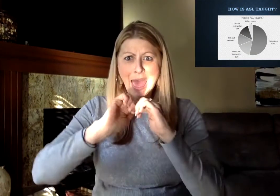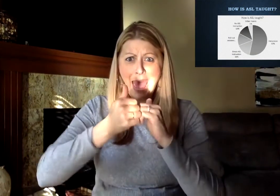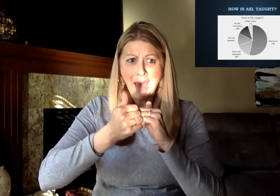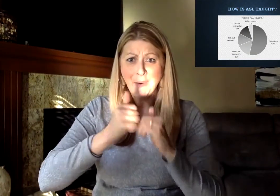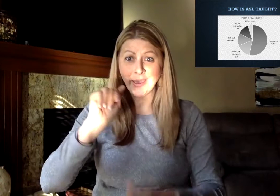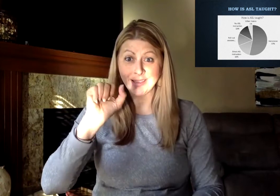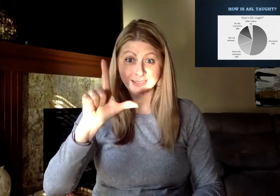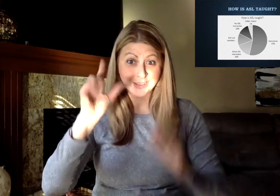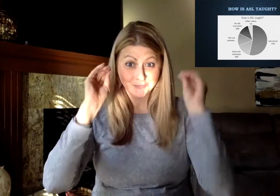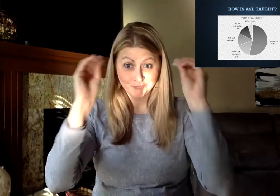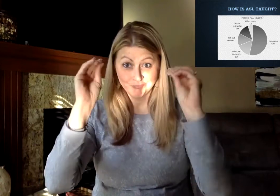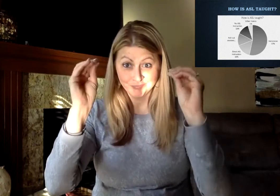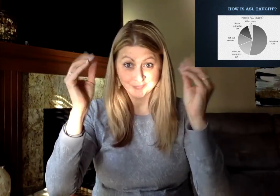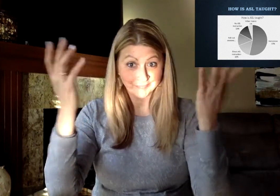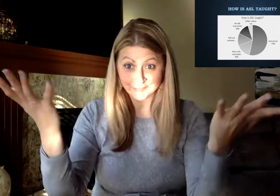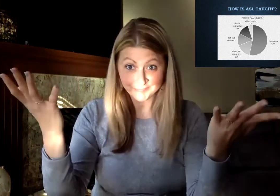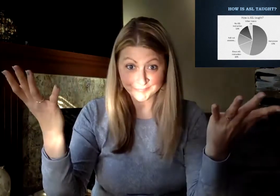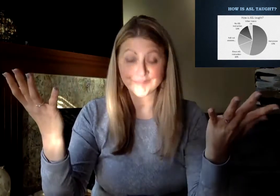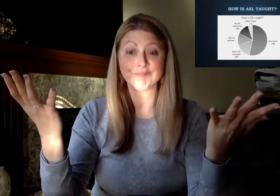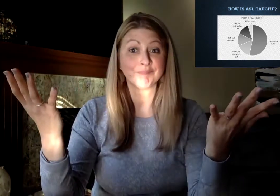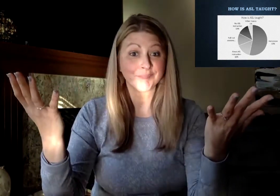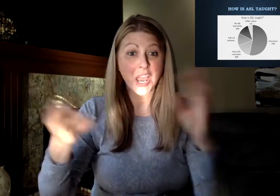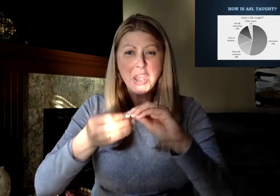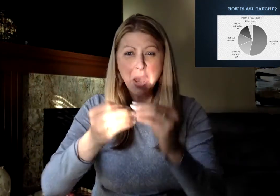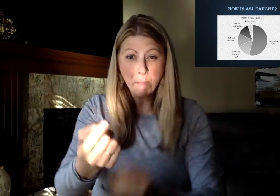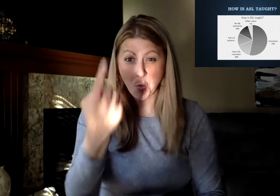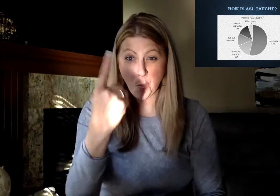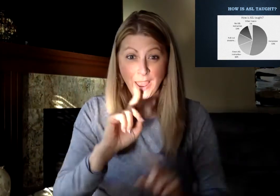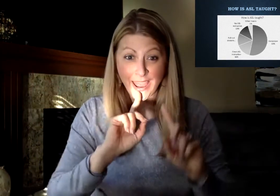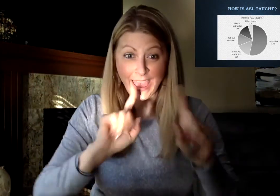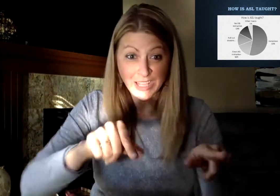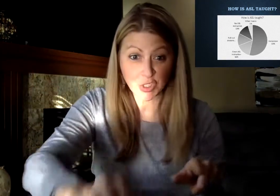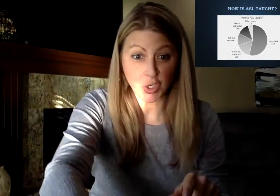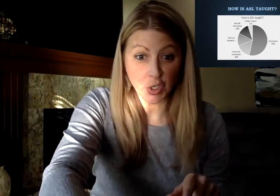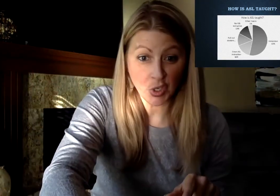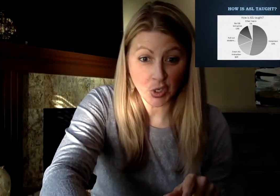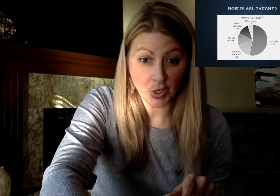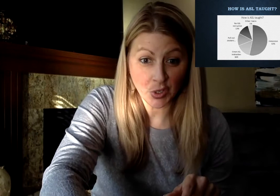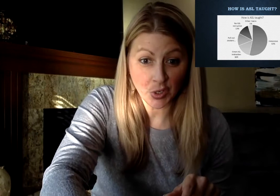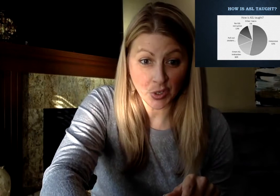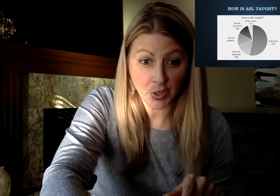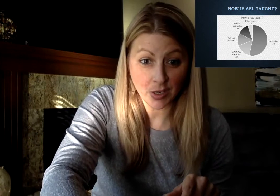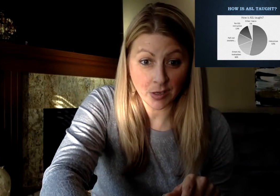Okay, so how is ASL taught? The number one answer